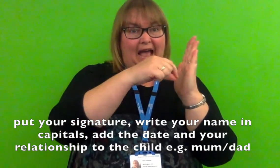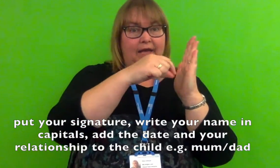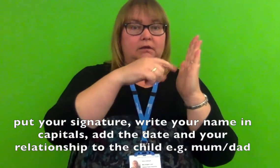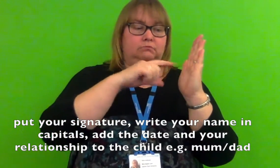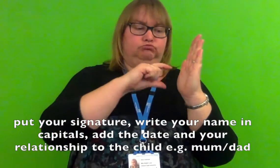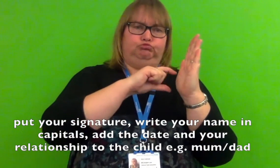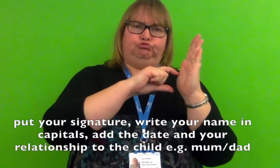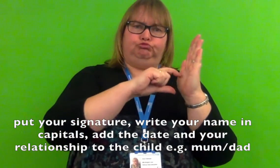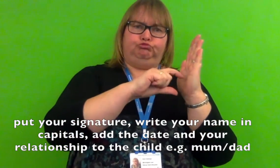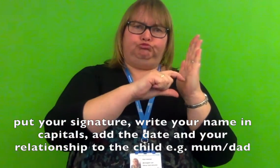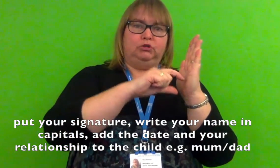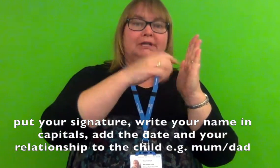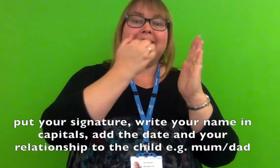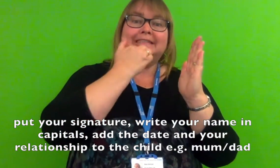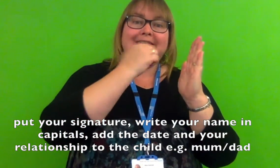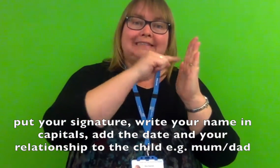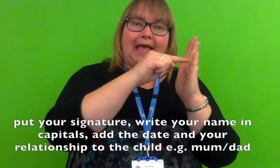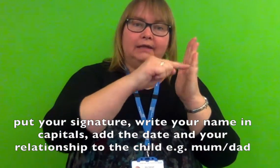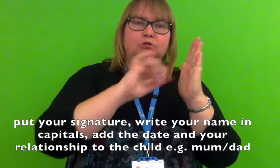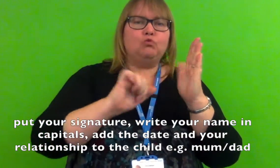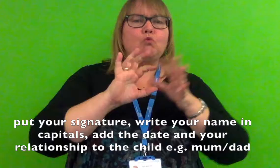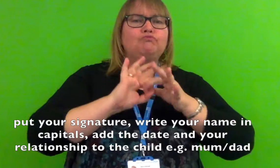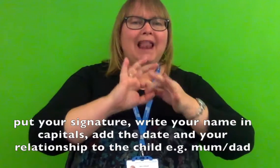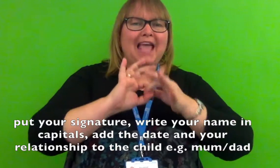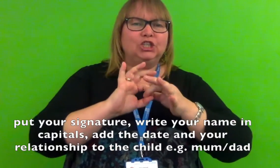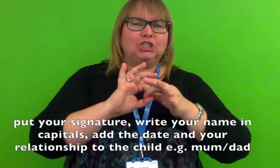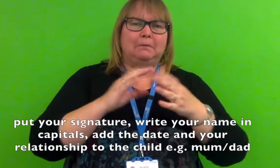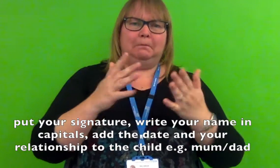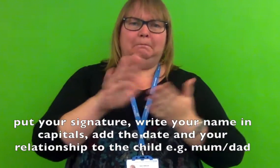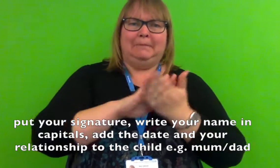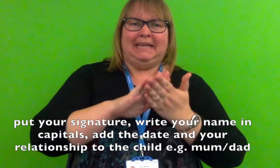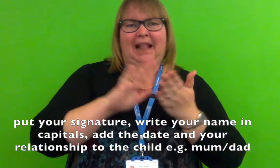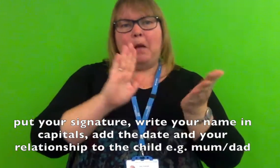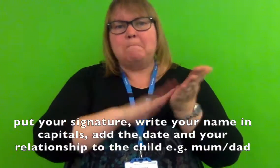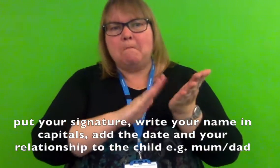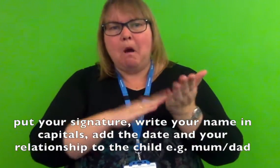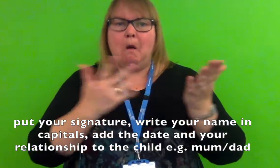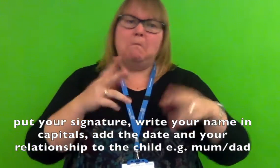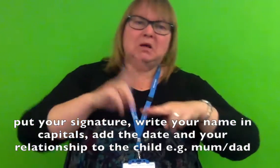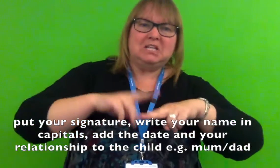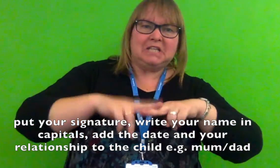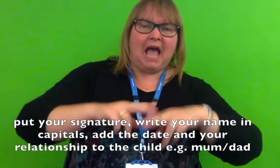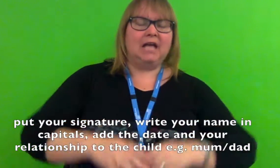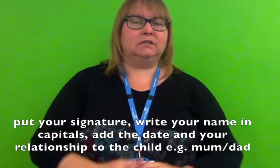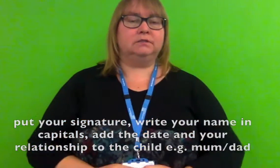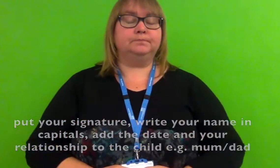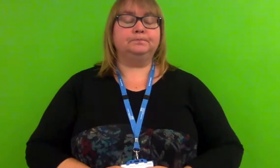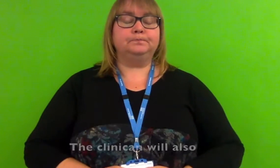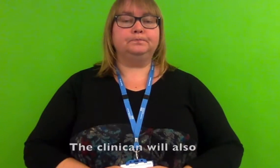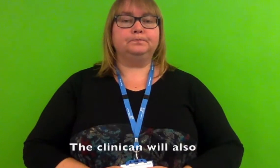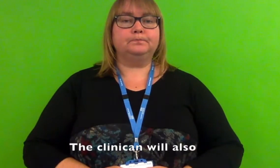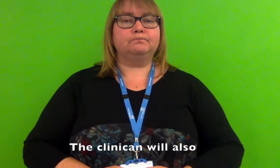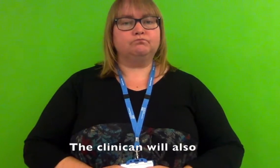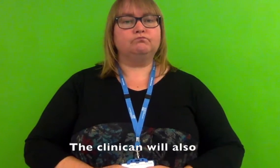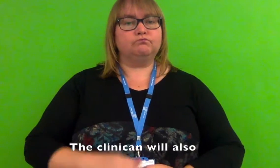signature, write your name in capitals, add the date and your relationship with the child, for example, mum or